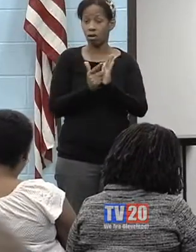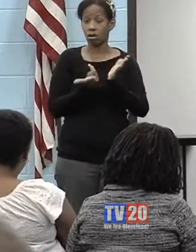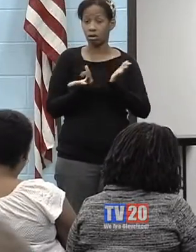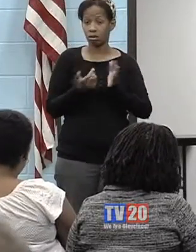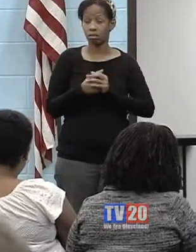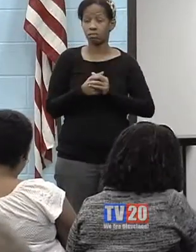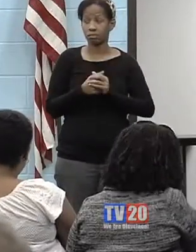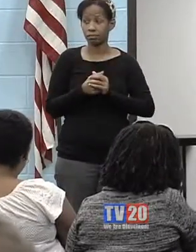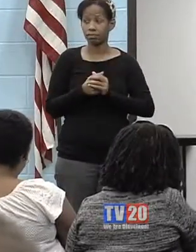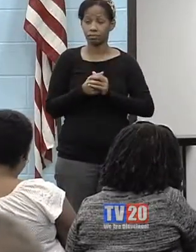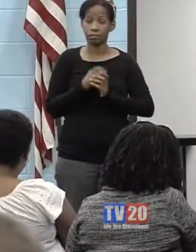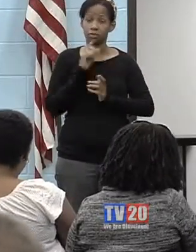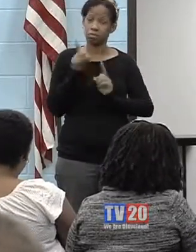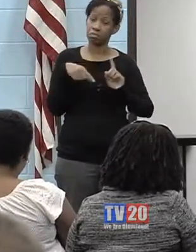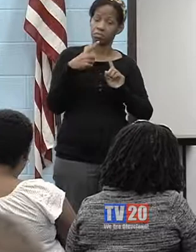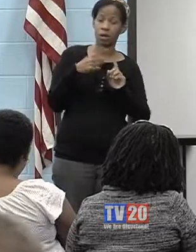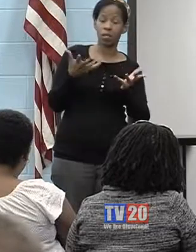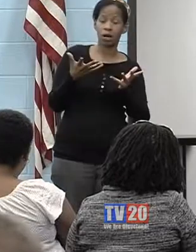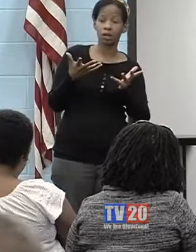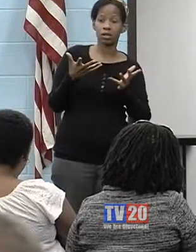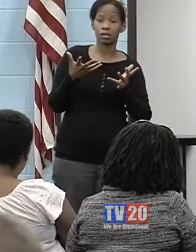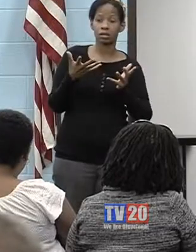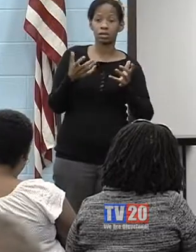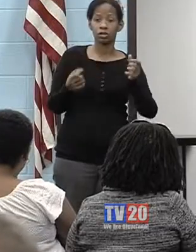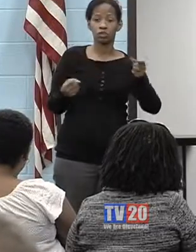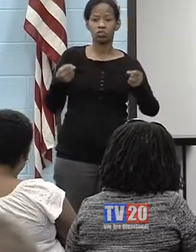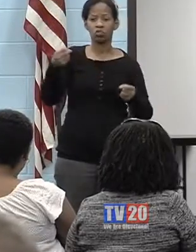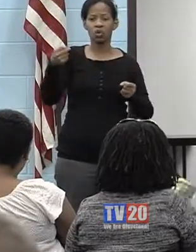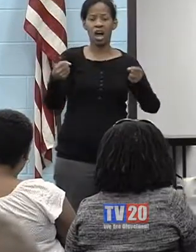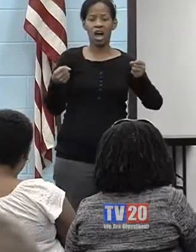And the law really is about to tell